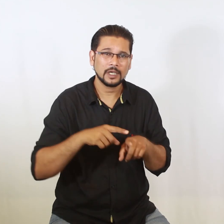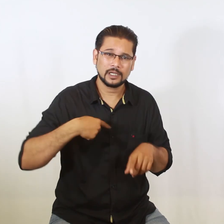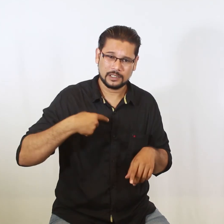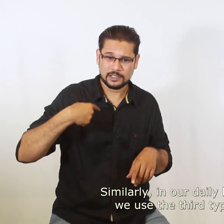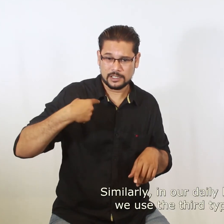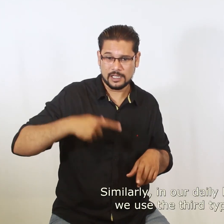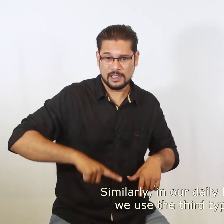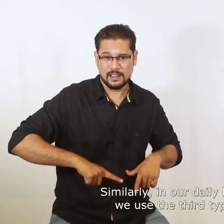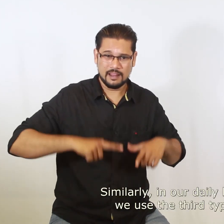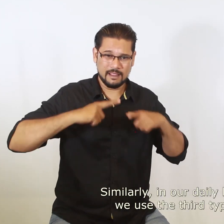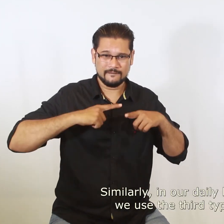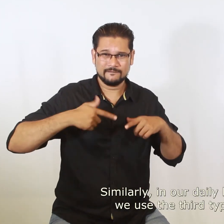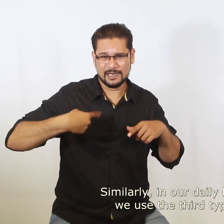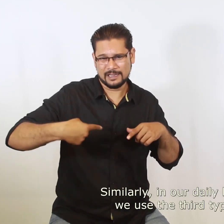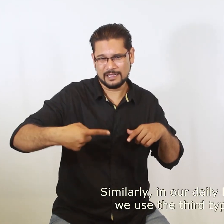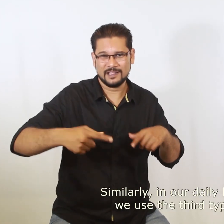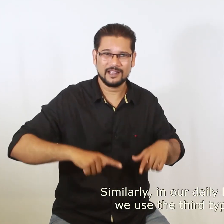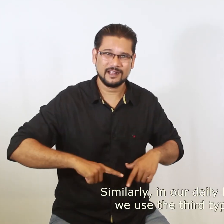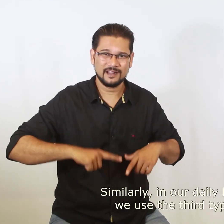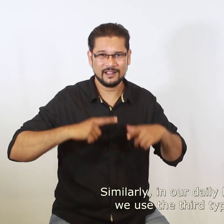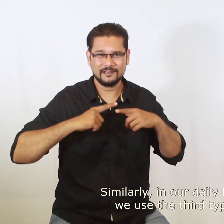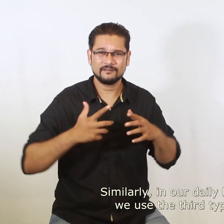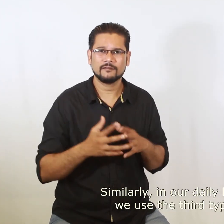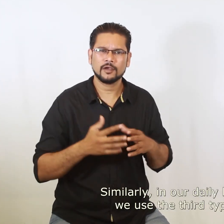Similarly, in our daily lives, we use the third type.